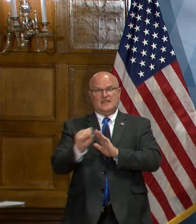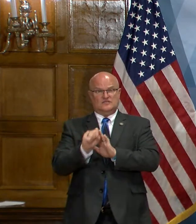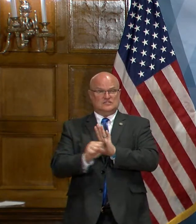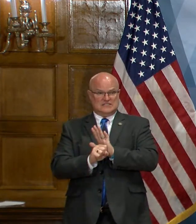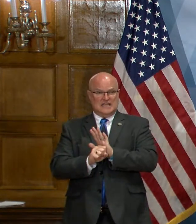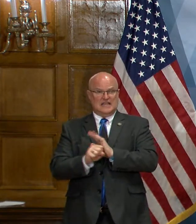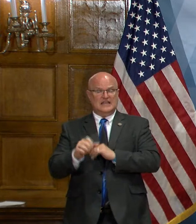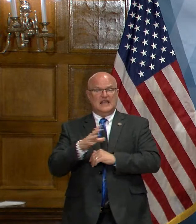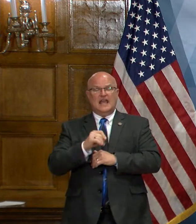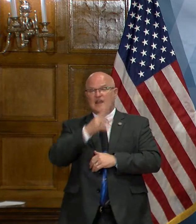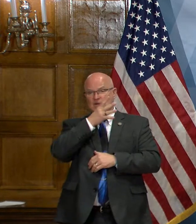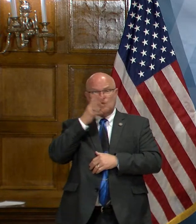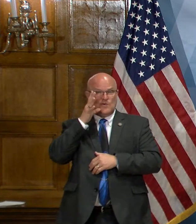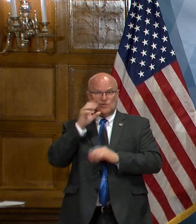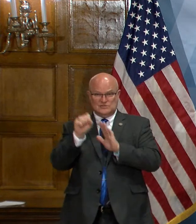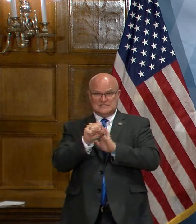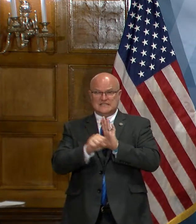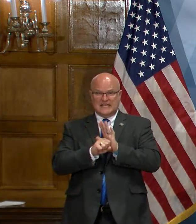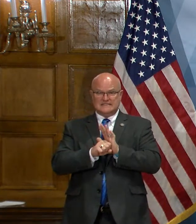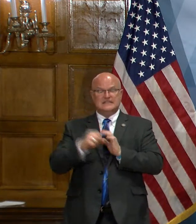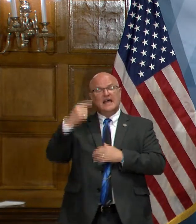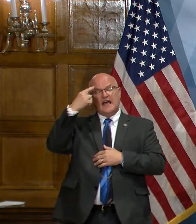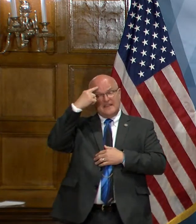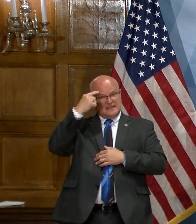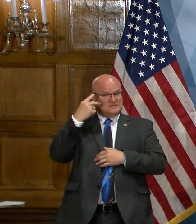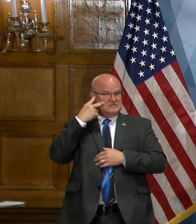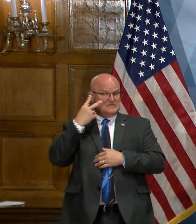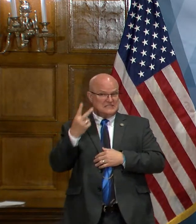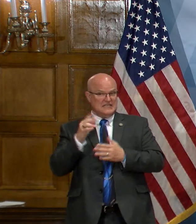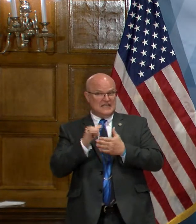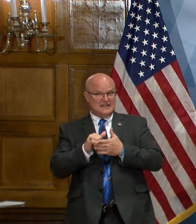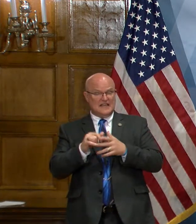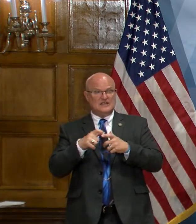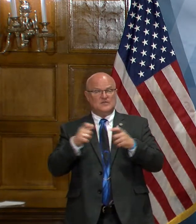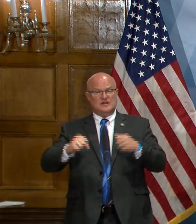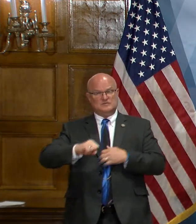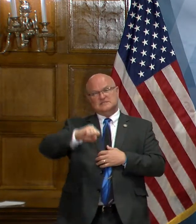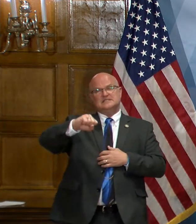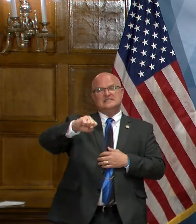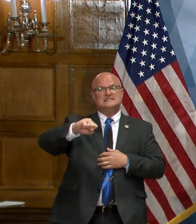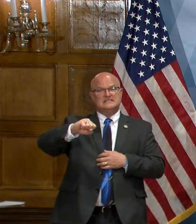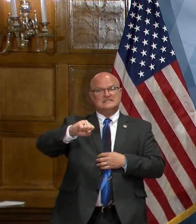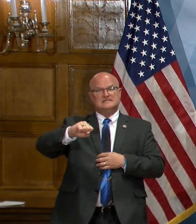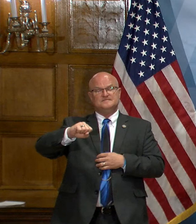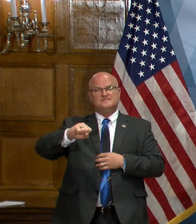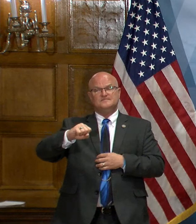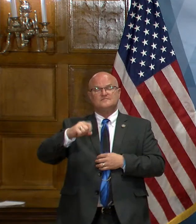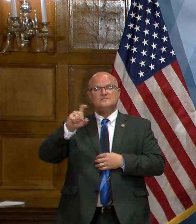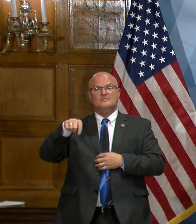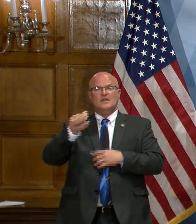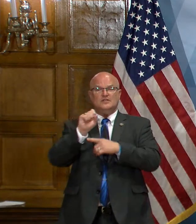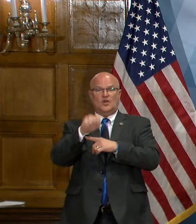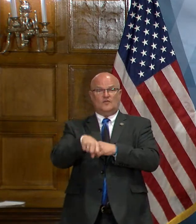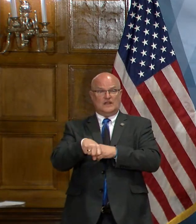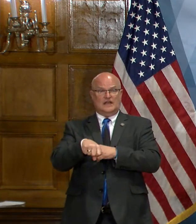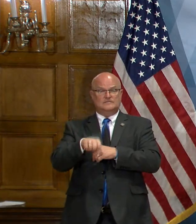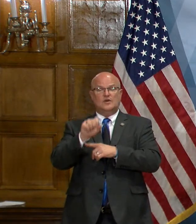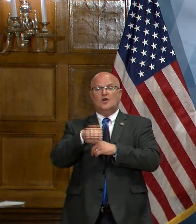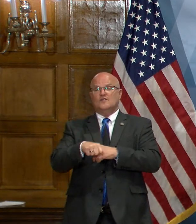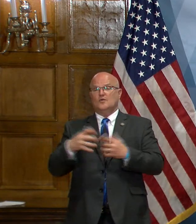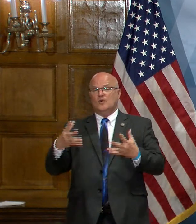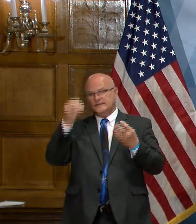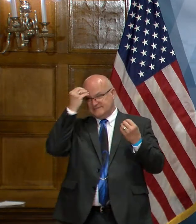states and in the rural states. And I think you can see that there's greater resistancy there that we have to overcome. And you overcome